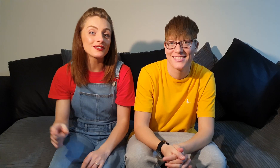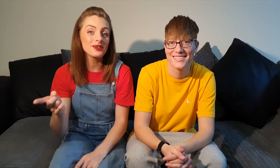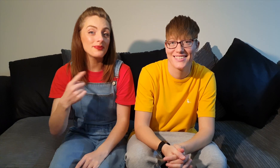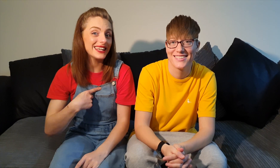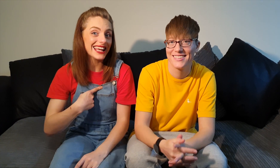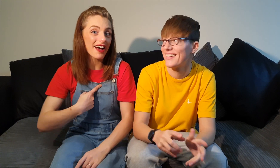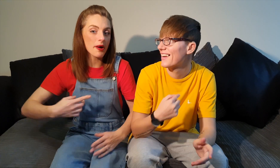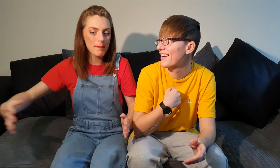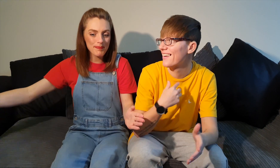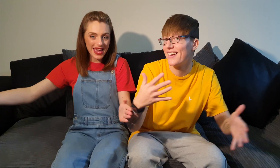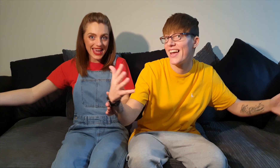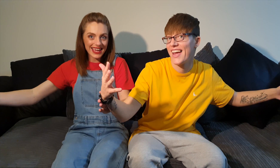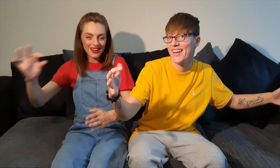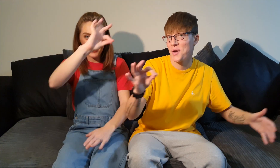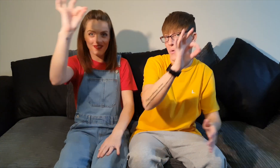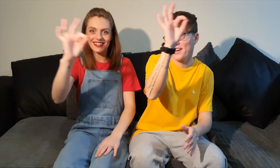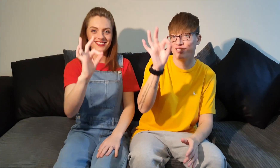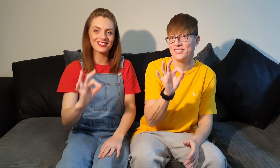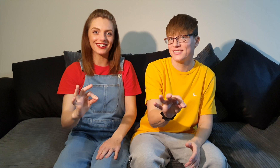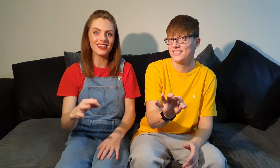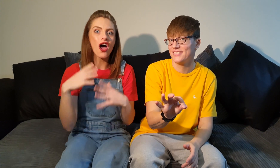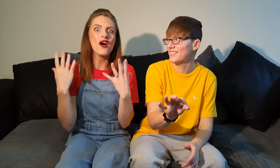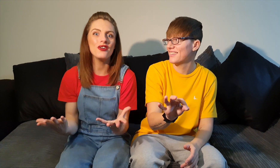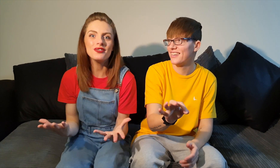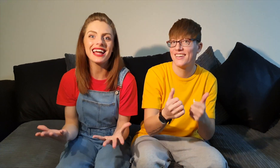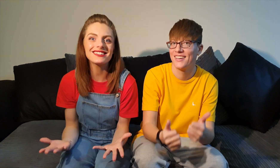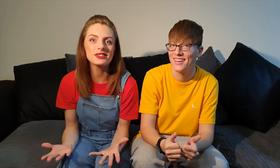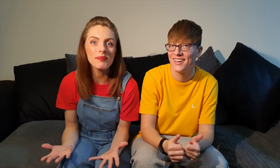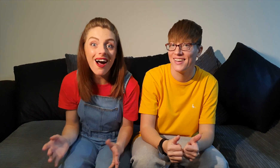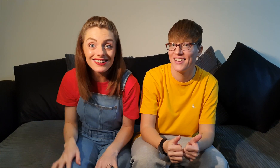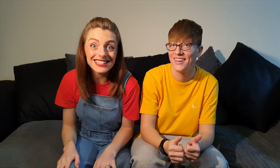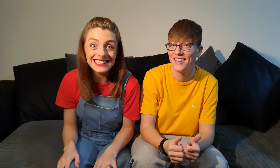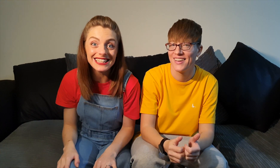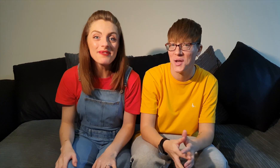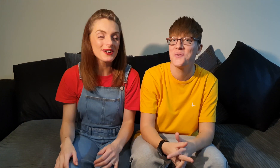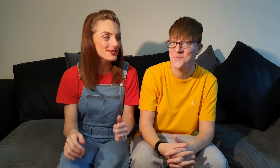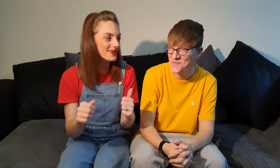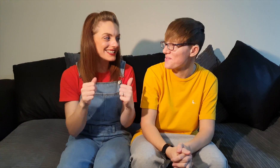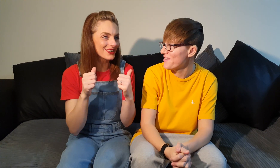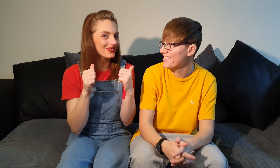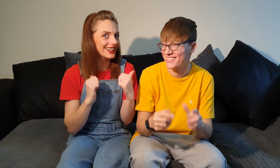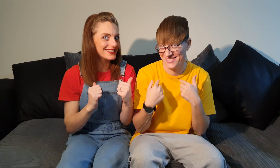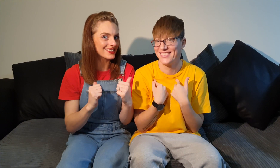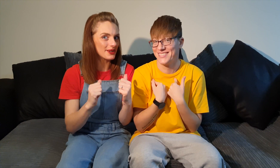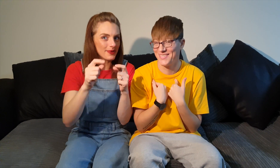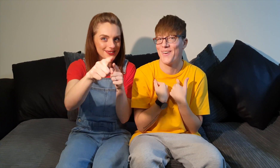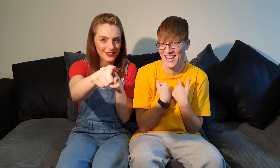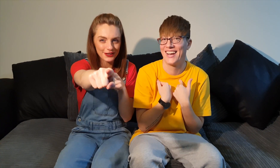So we have a big question. Who likes to party? Because we know we do, but do you